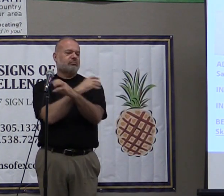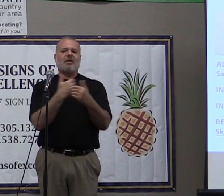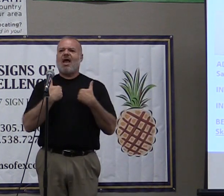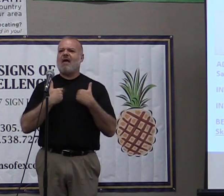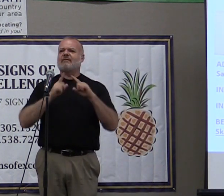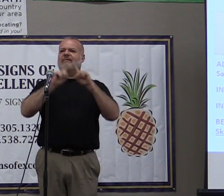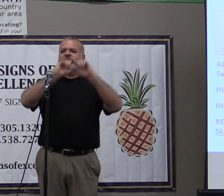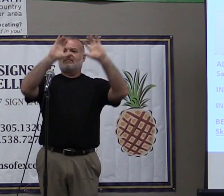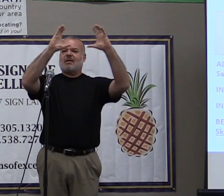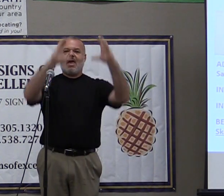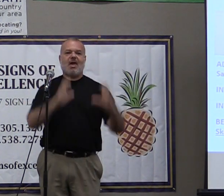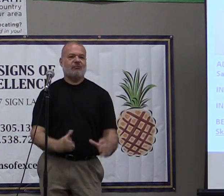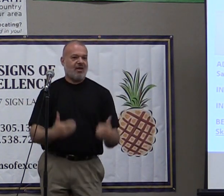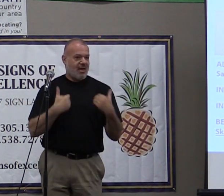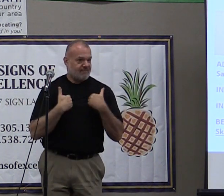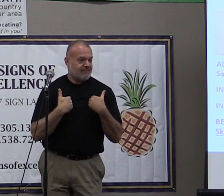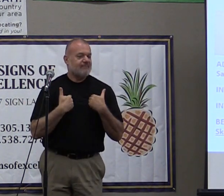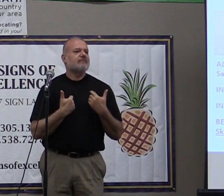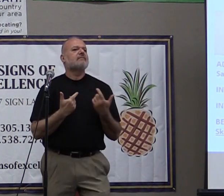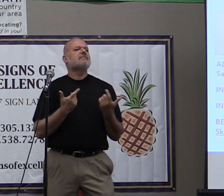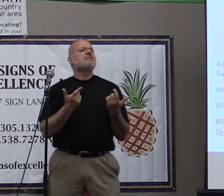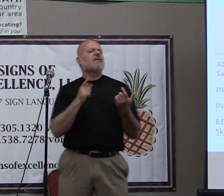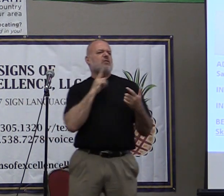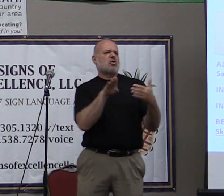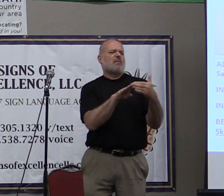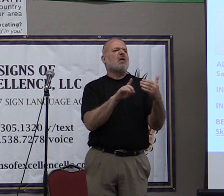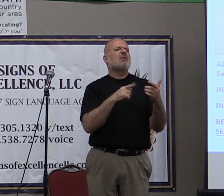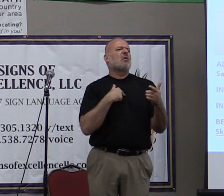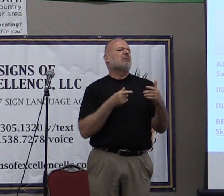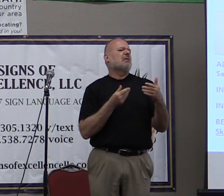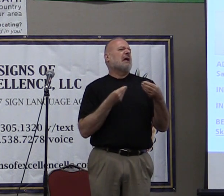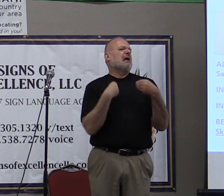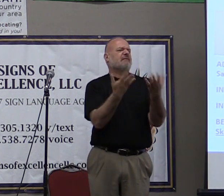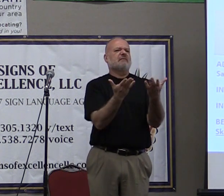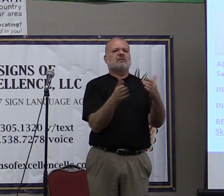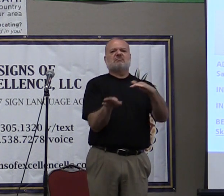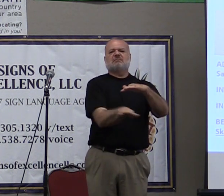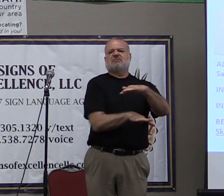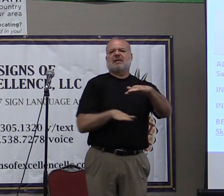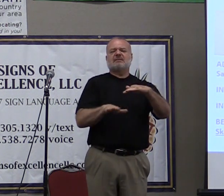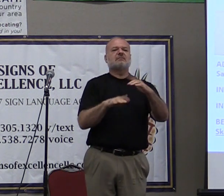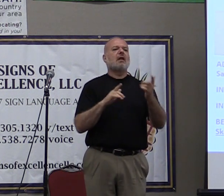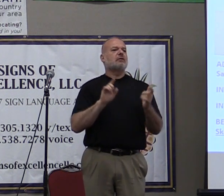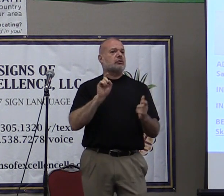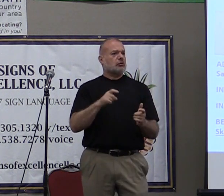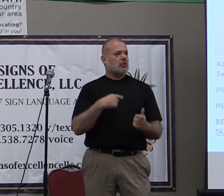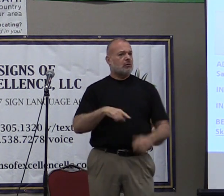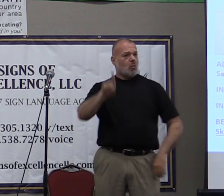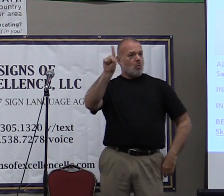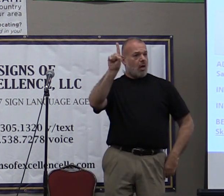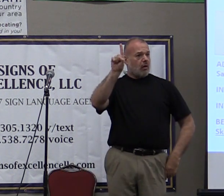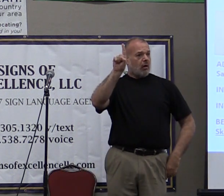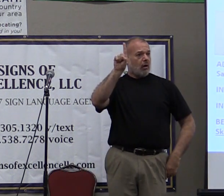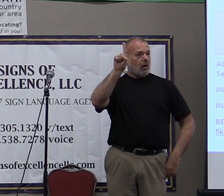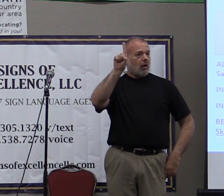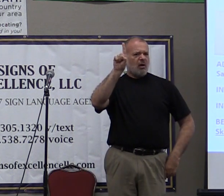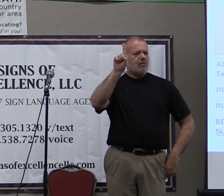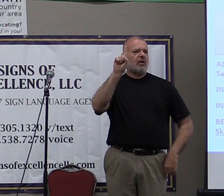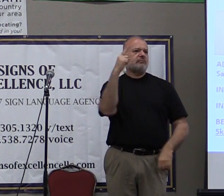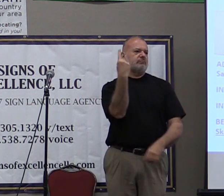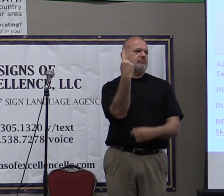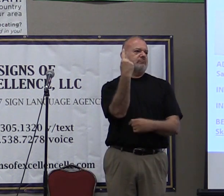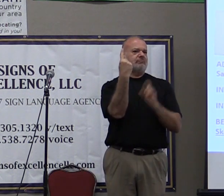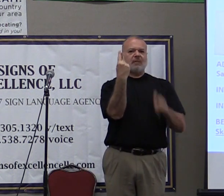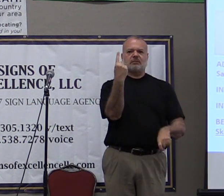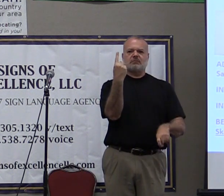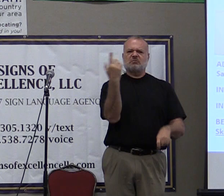class. Numbers have different categories. And so we'll be reviewing those at the intermediate level. Should